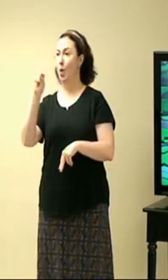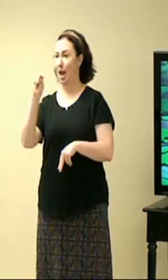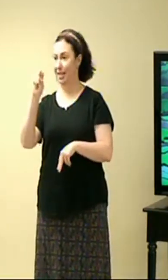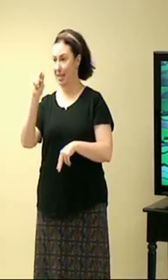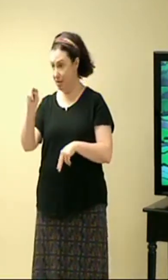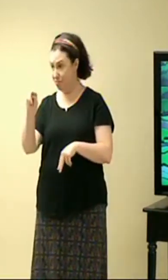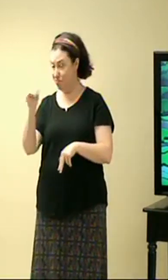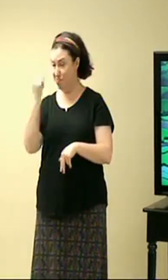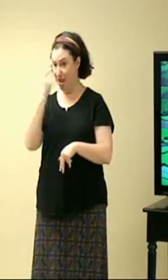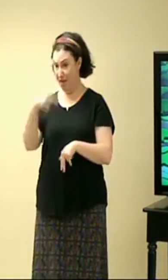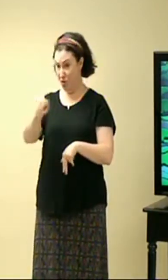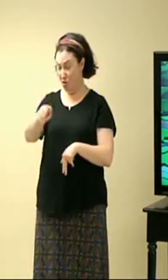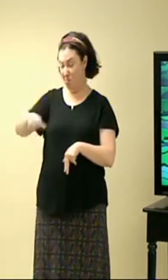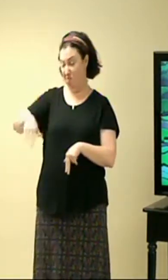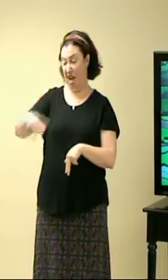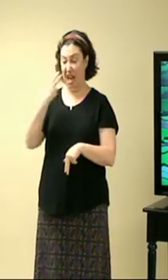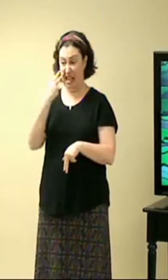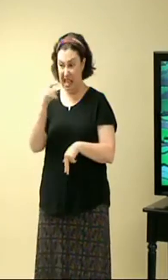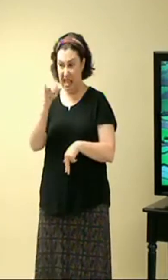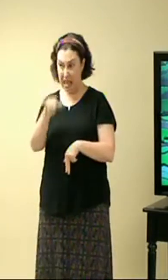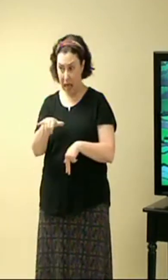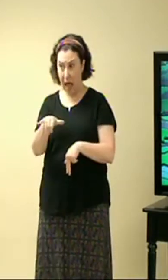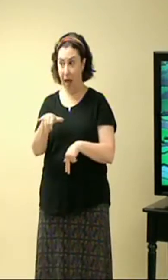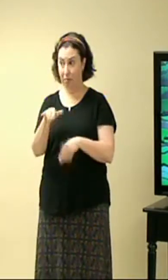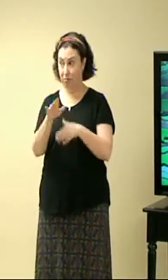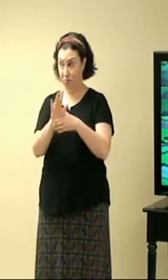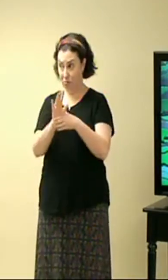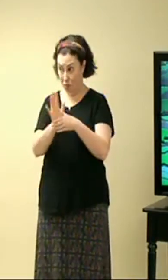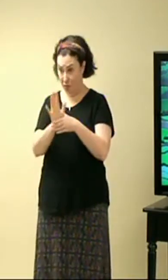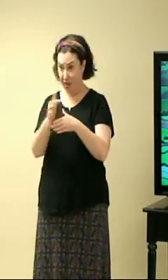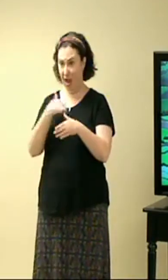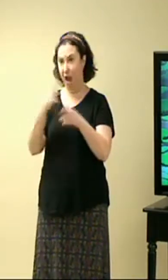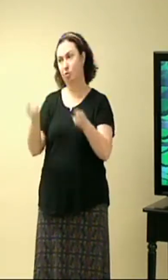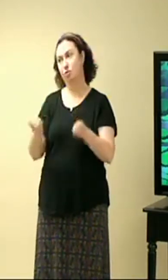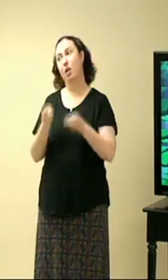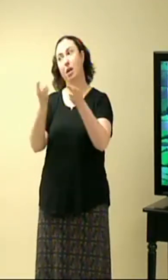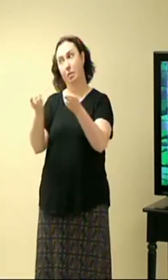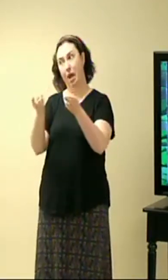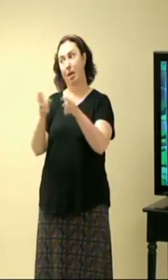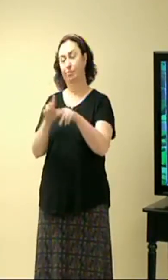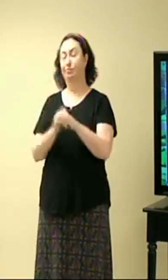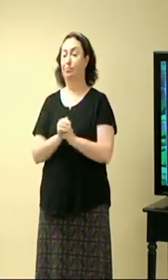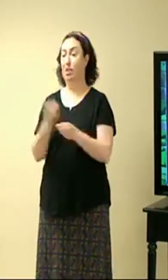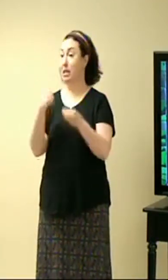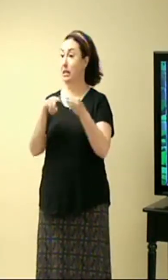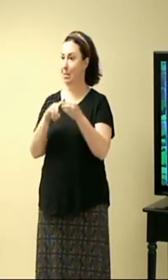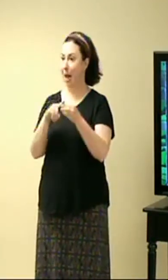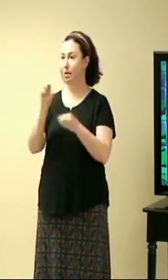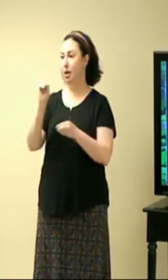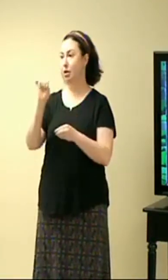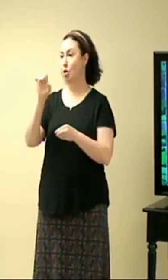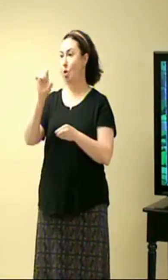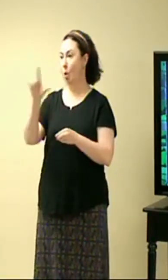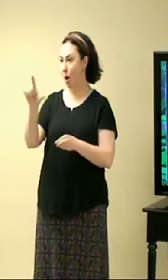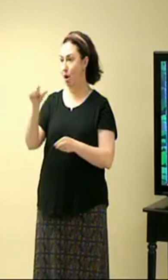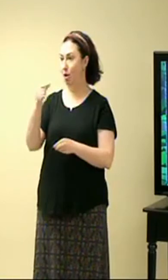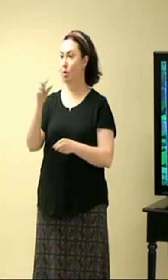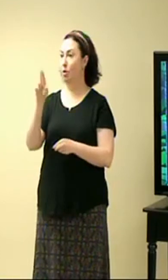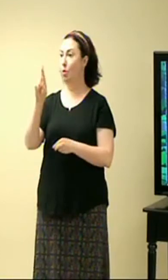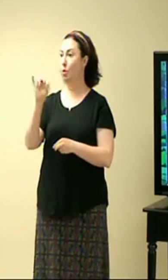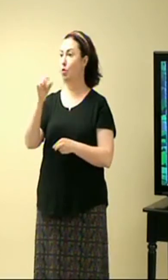recommend it. But the movie Deepwater Horizon is a true story about an oil rig called, as you would guess it, Deepwater